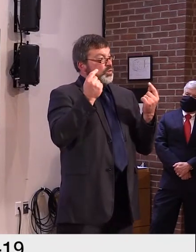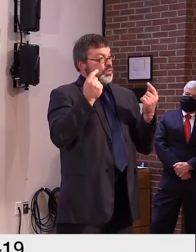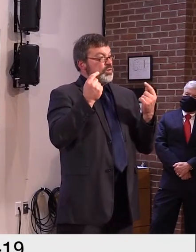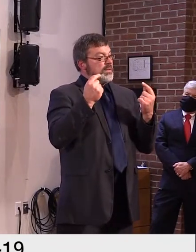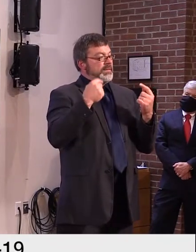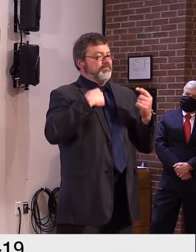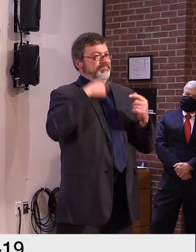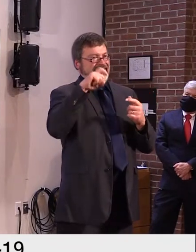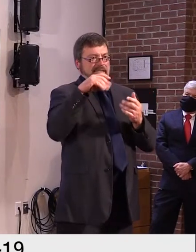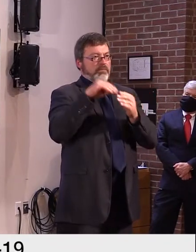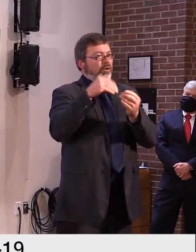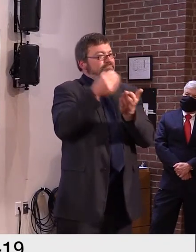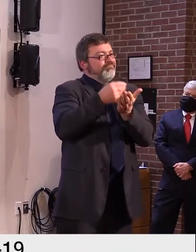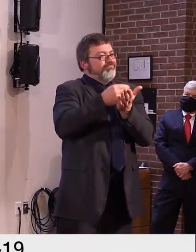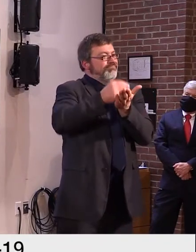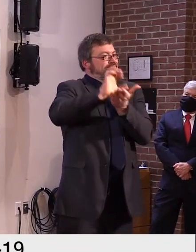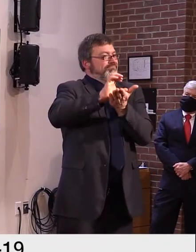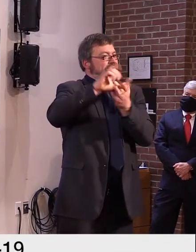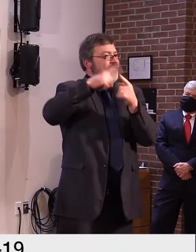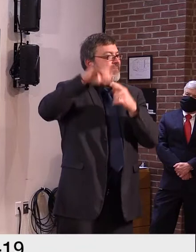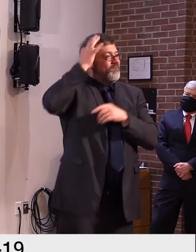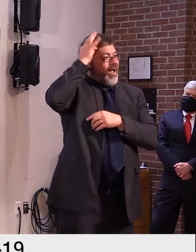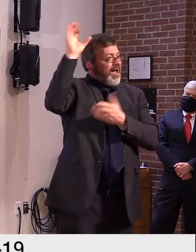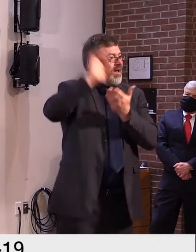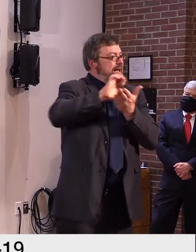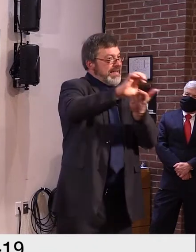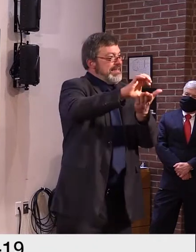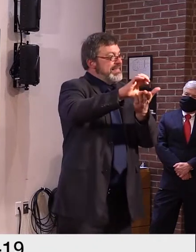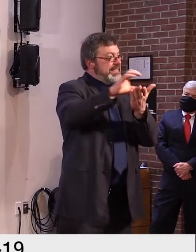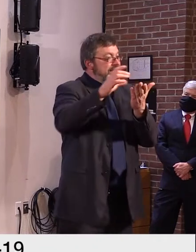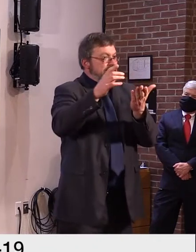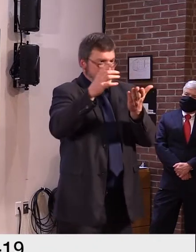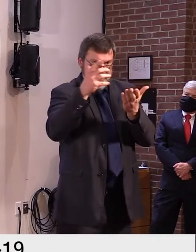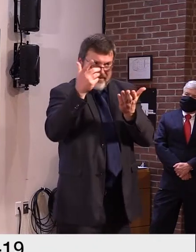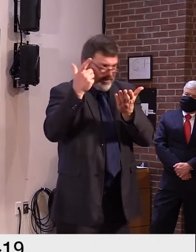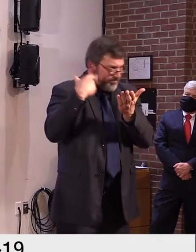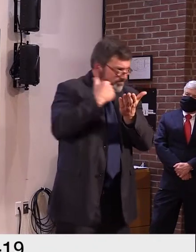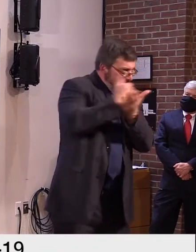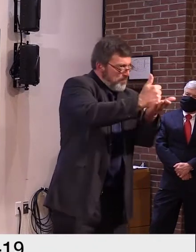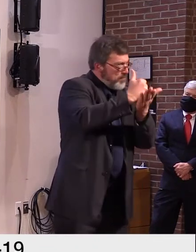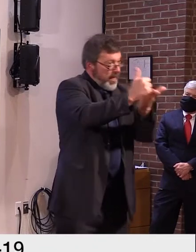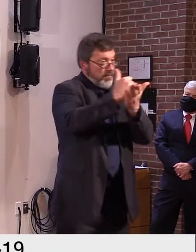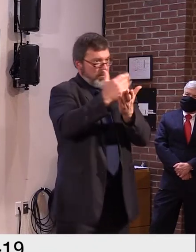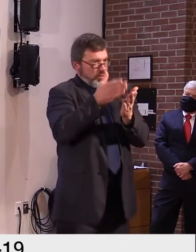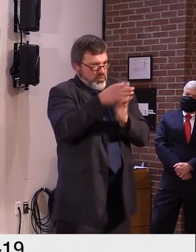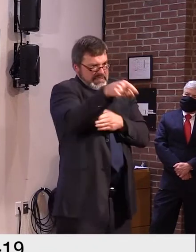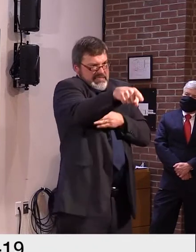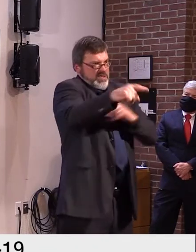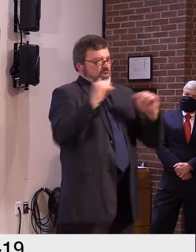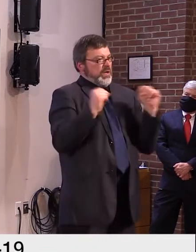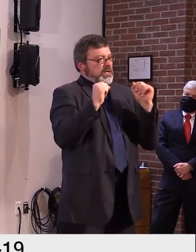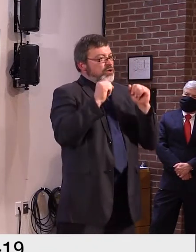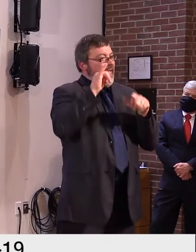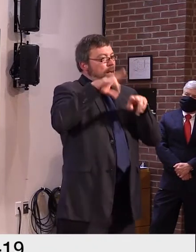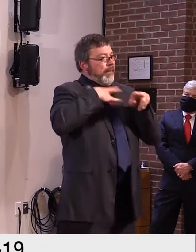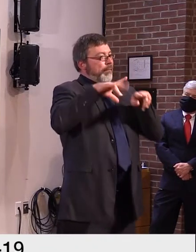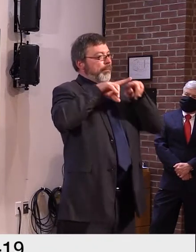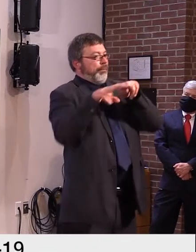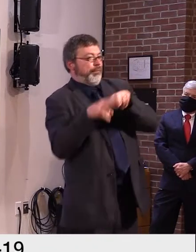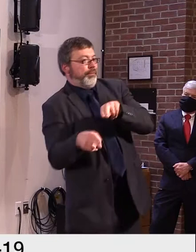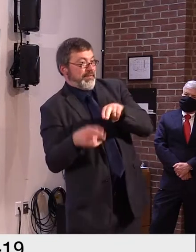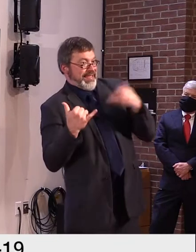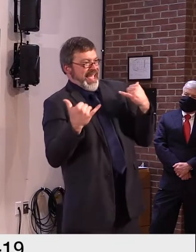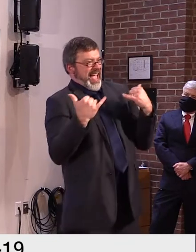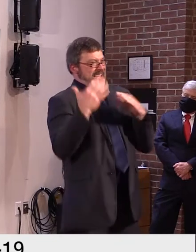sure that they can survive through this winter season, because this has been more prolonged than anybody had anticipated. But